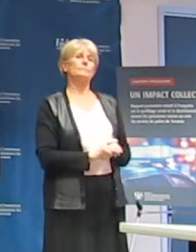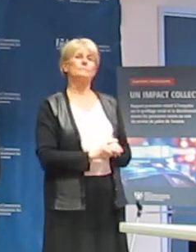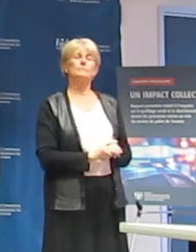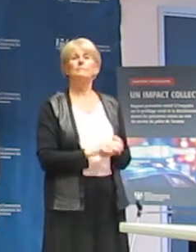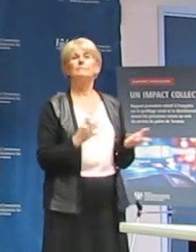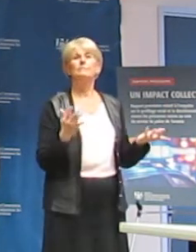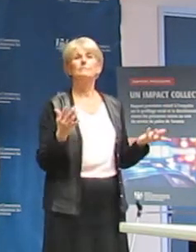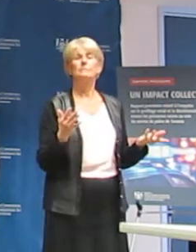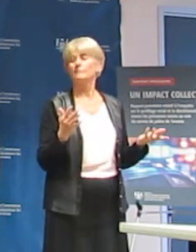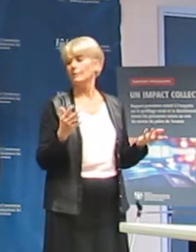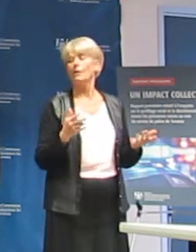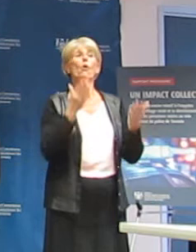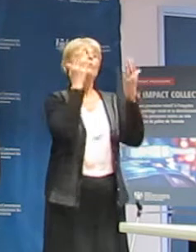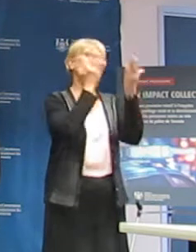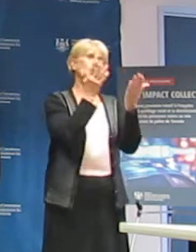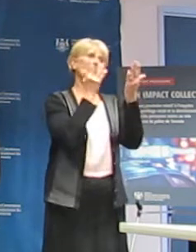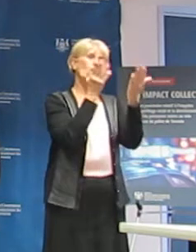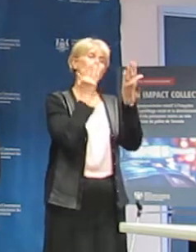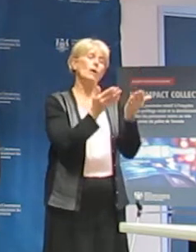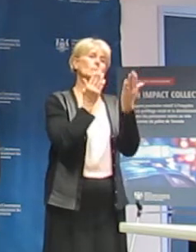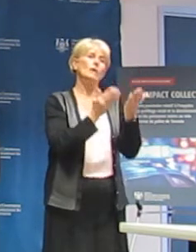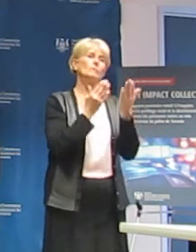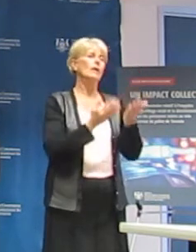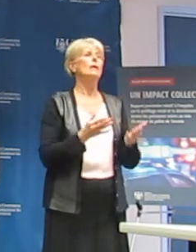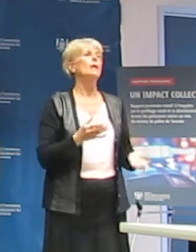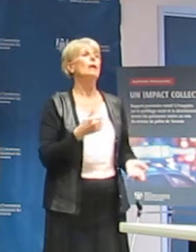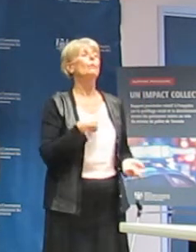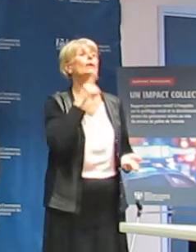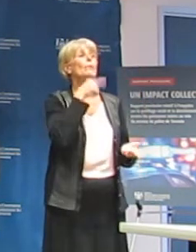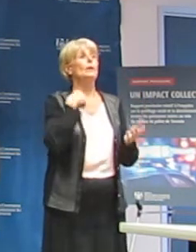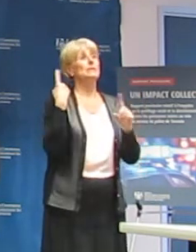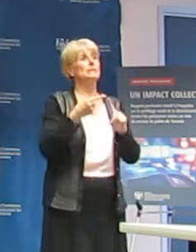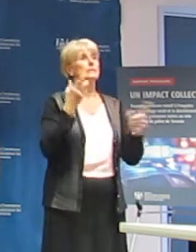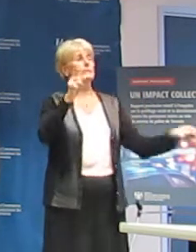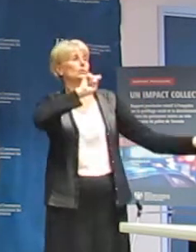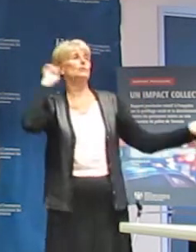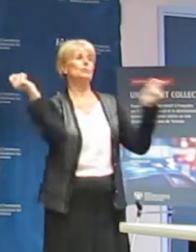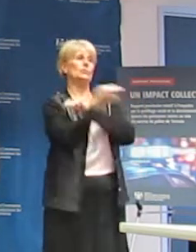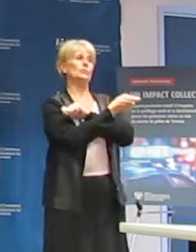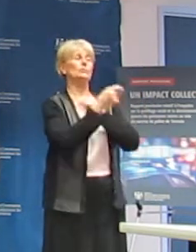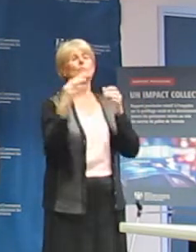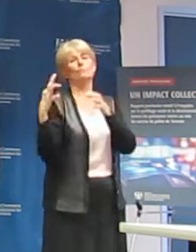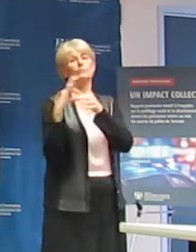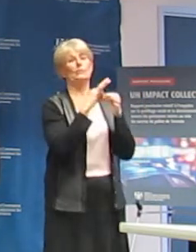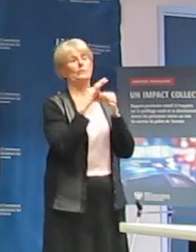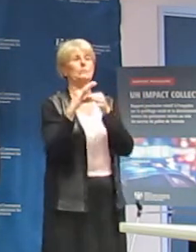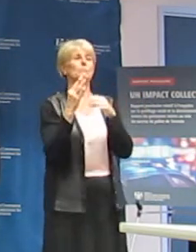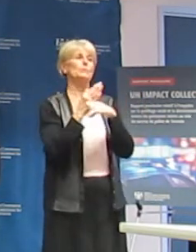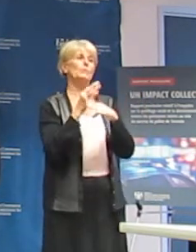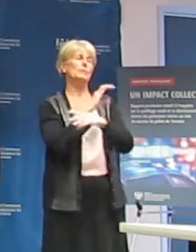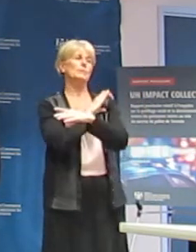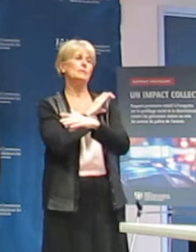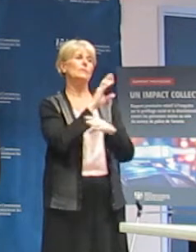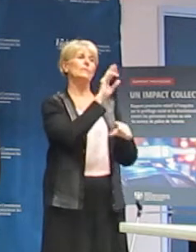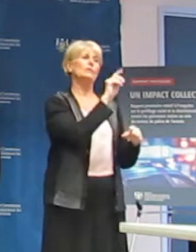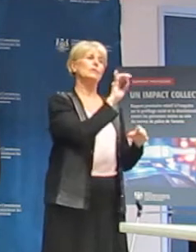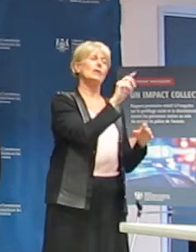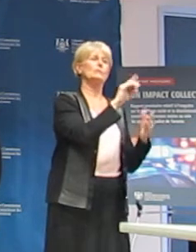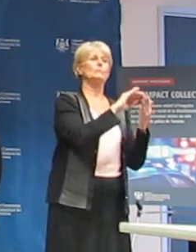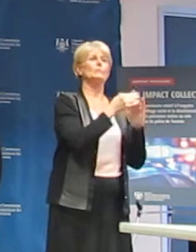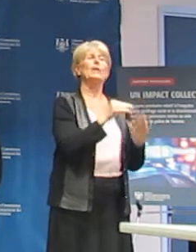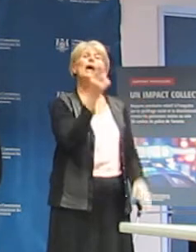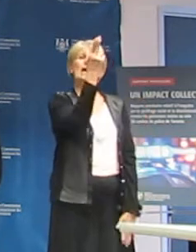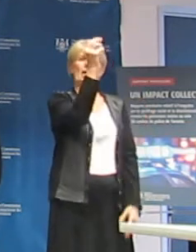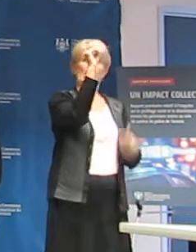point, all the little recommendations, we're talking about a transformation, right? Of the relationship between police and racialized communities. So